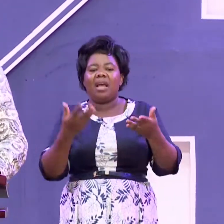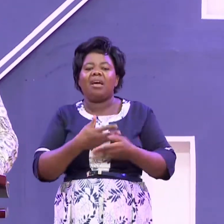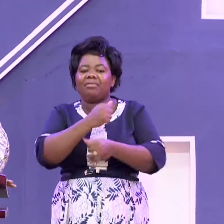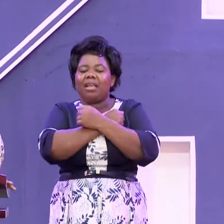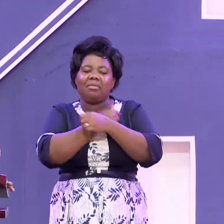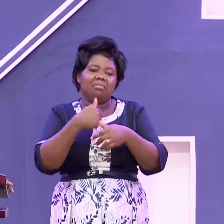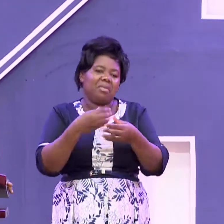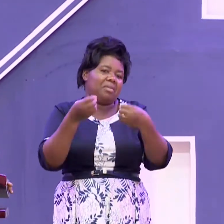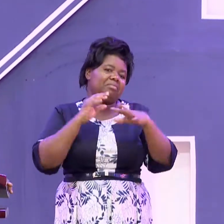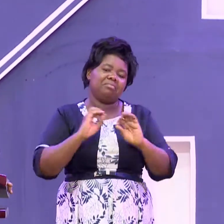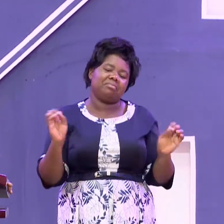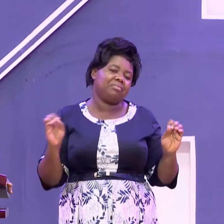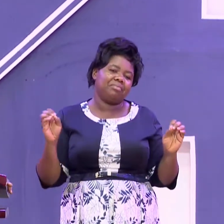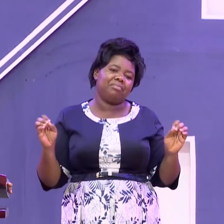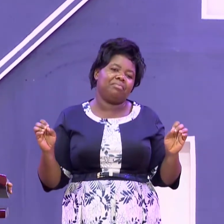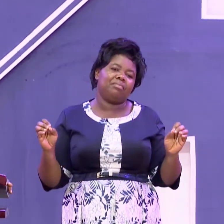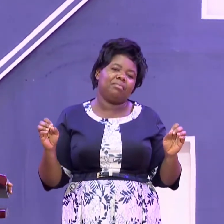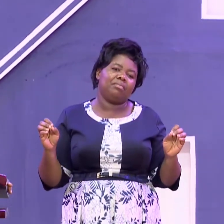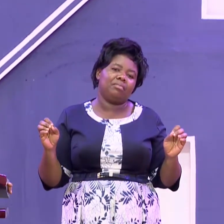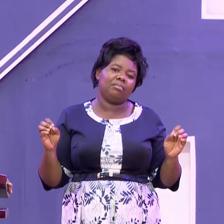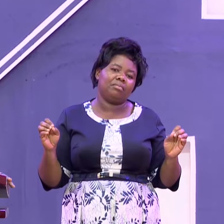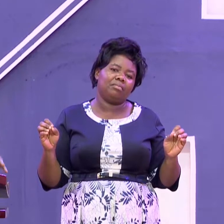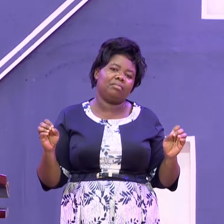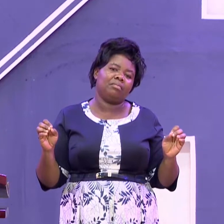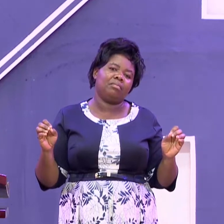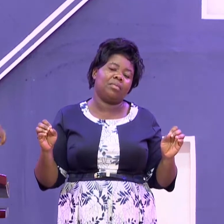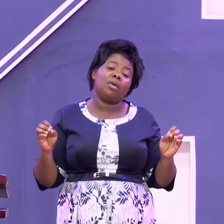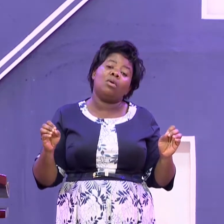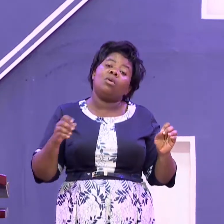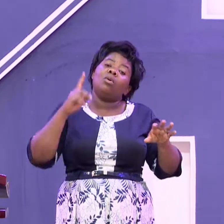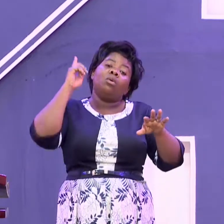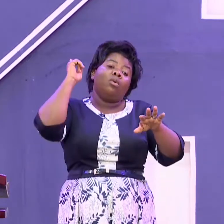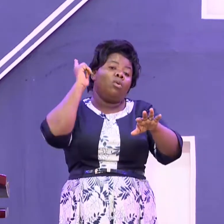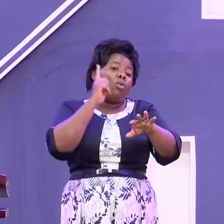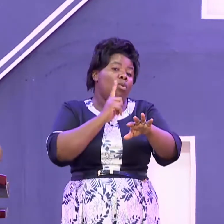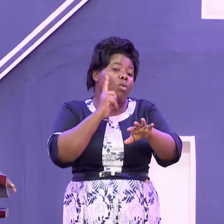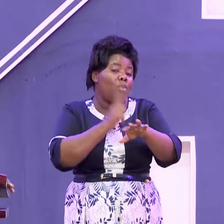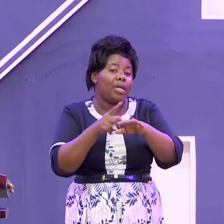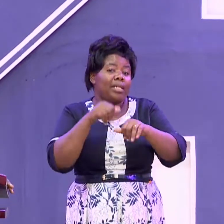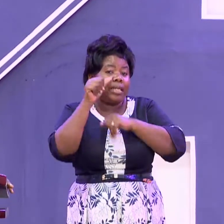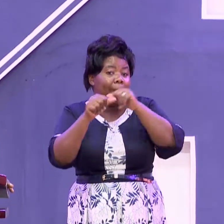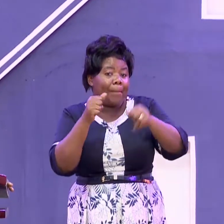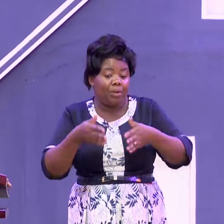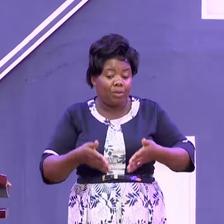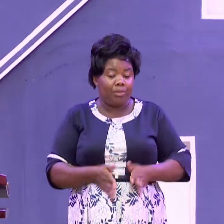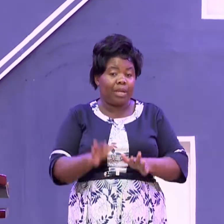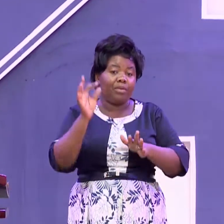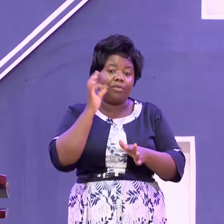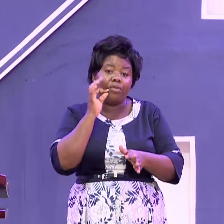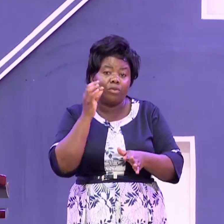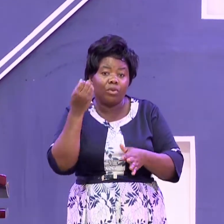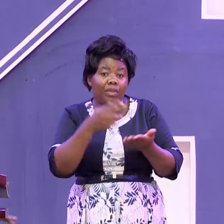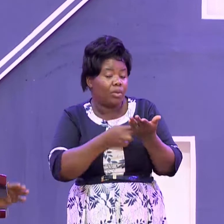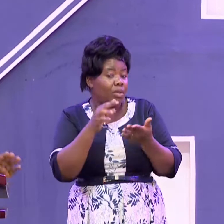the fruit of love for me, I wasn't given to it. Bwebikwatagana ku kubala ekibala ky'omwoyo mutukuvu. Concerning things of bearing